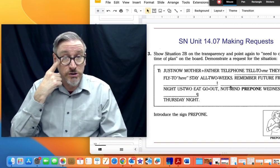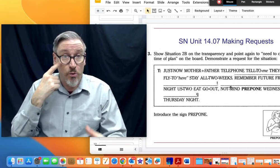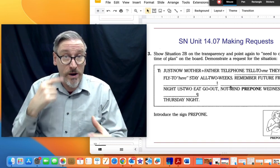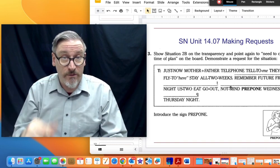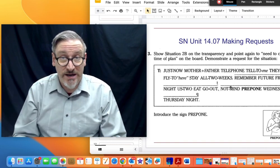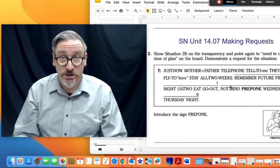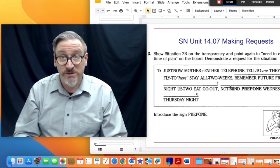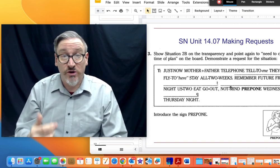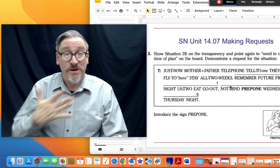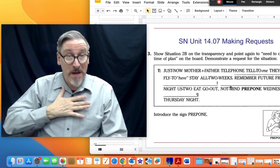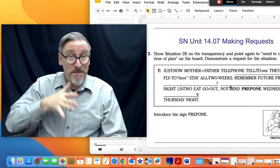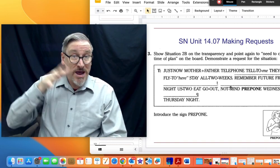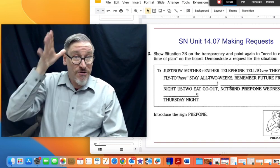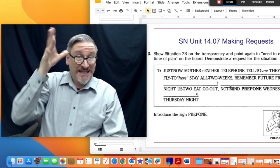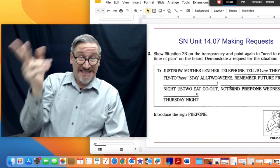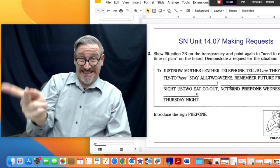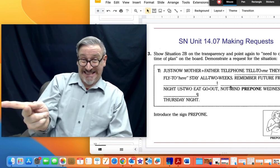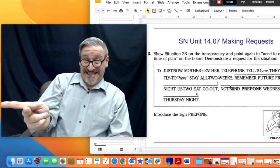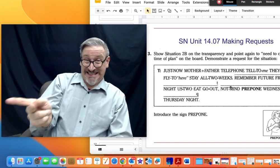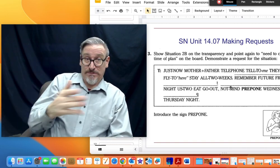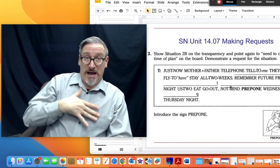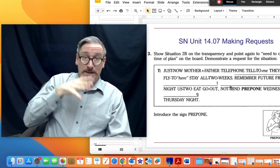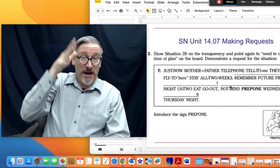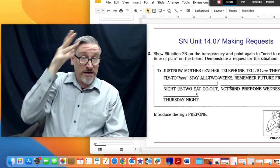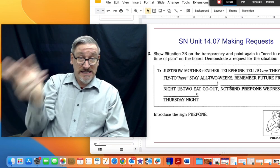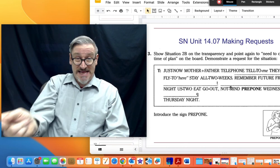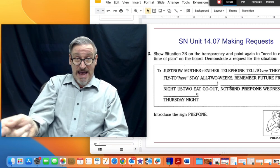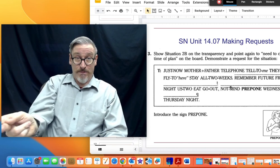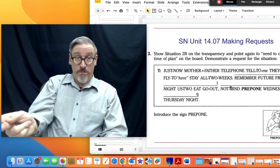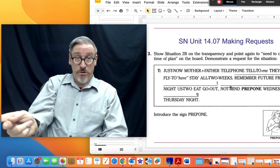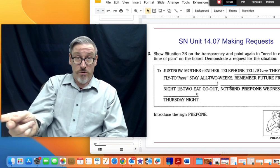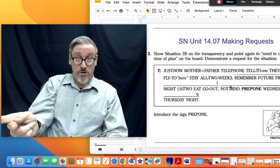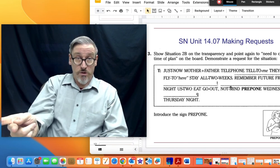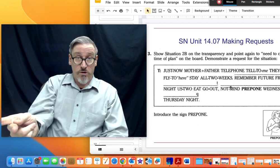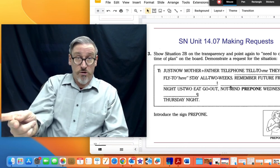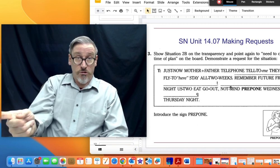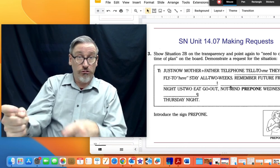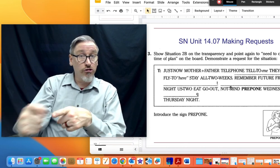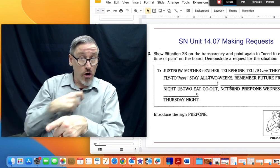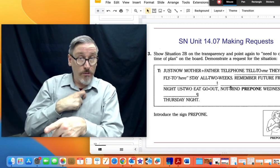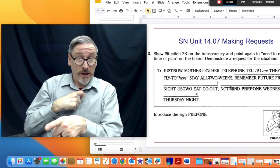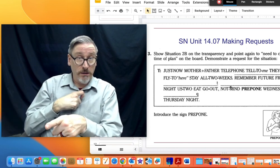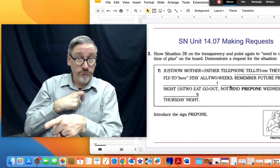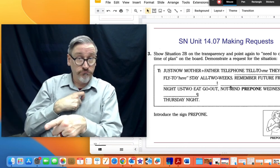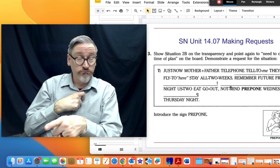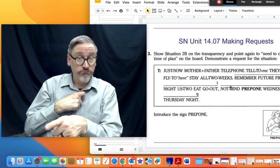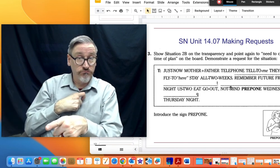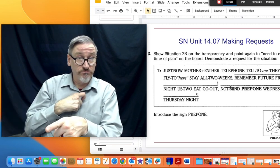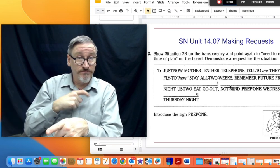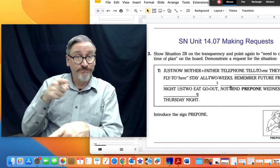pronouns when I mention them. So if my parent, them, call me,